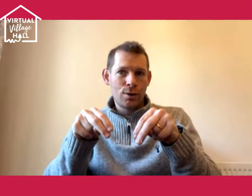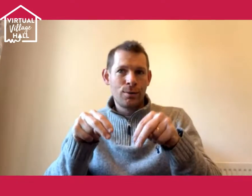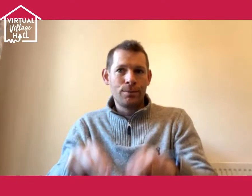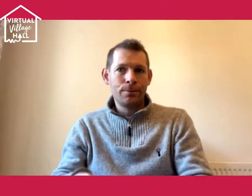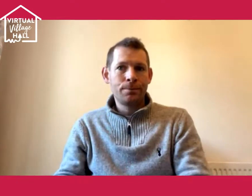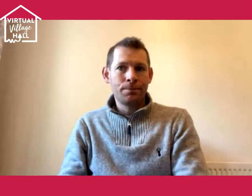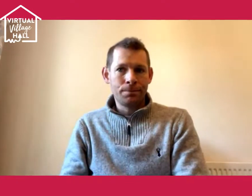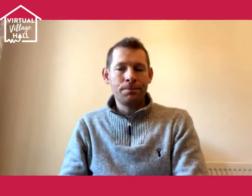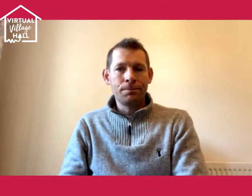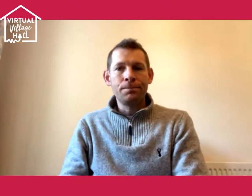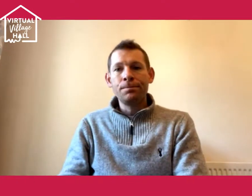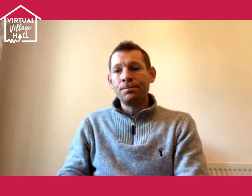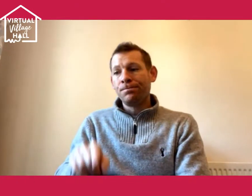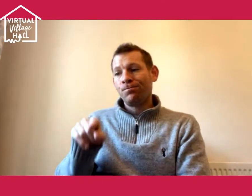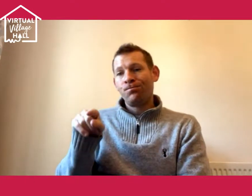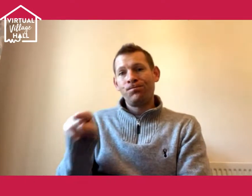a dog.